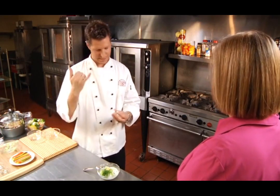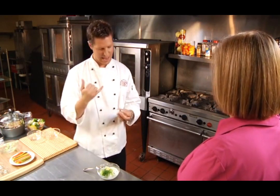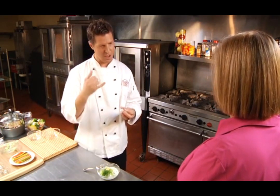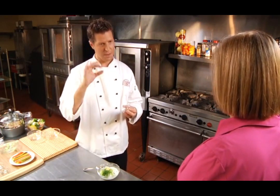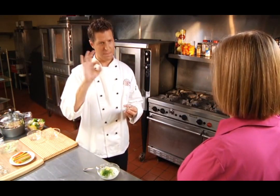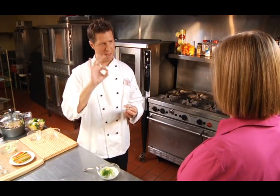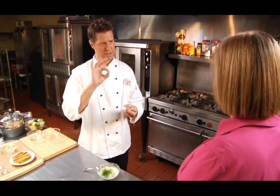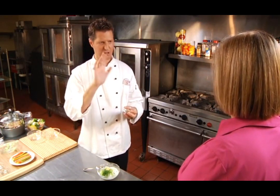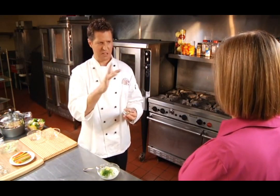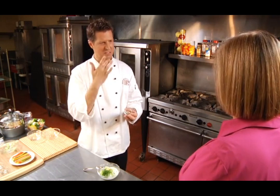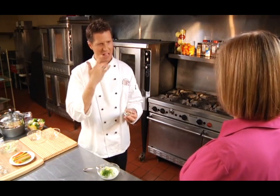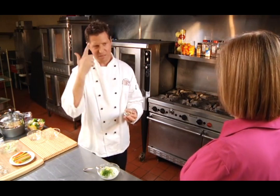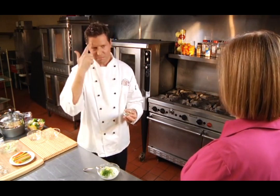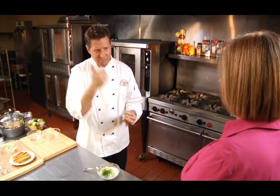and pepper to taste as you prefer.